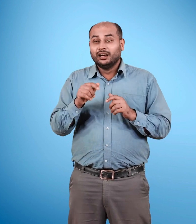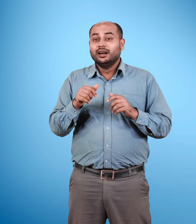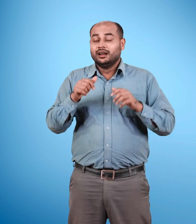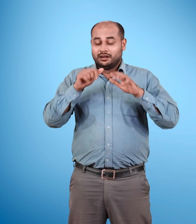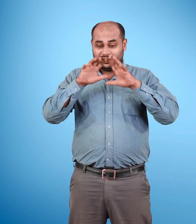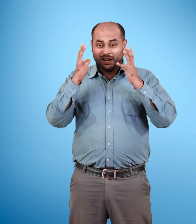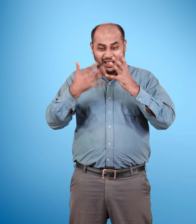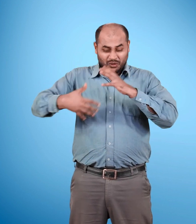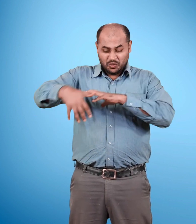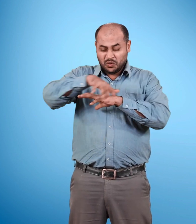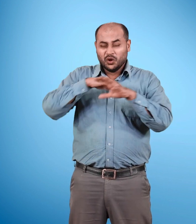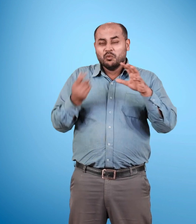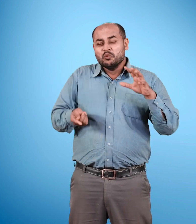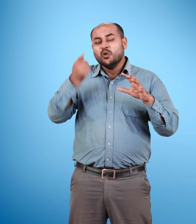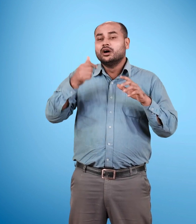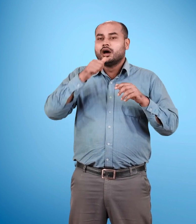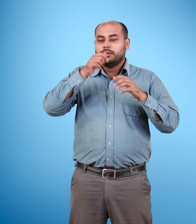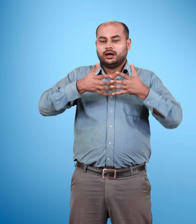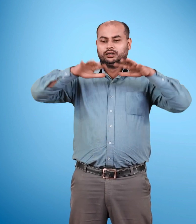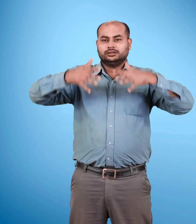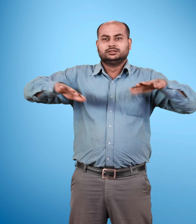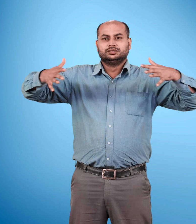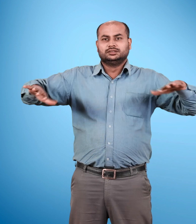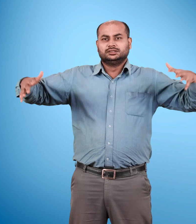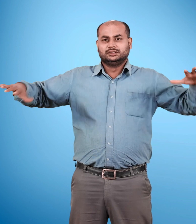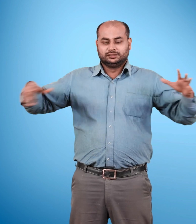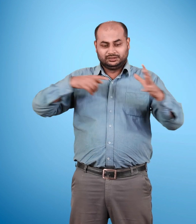Most of the water is in the oceans and it cannot be used directly.